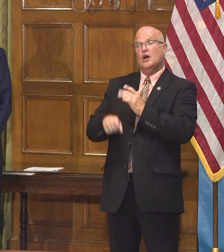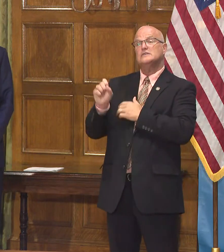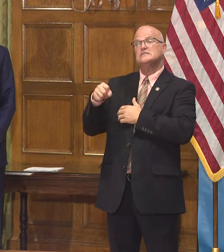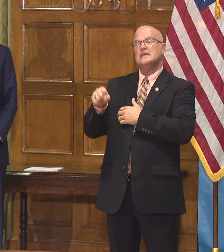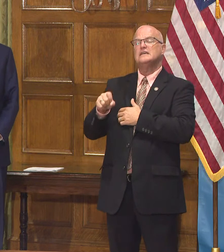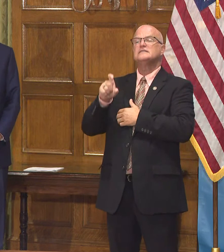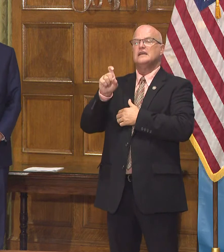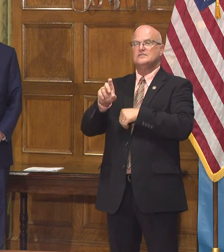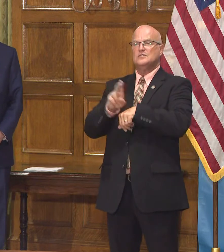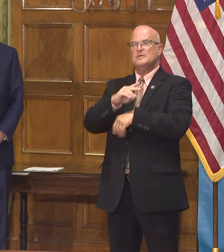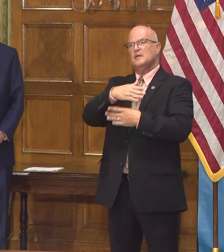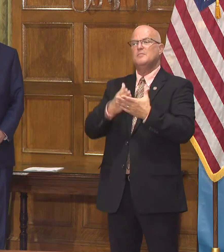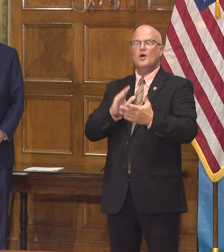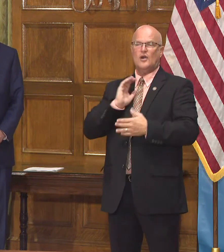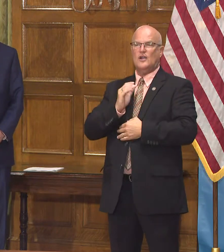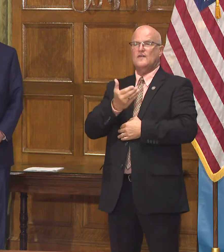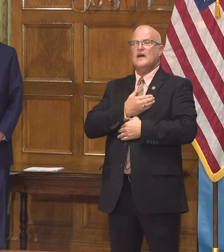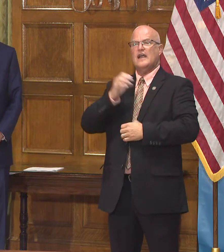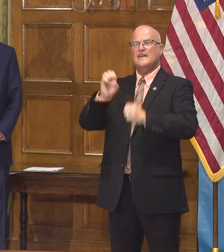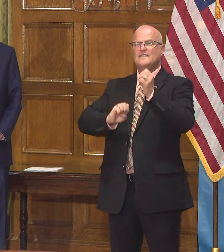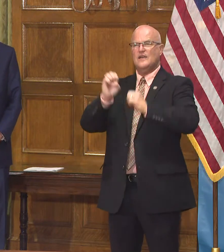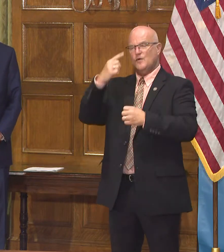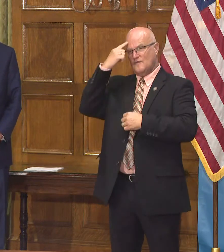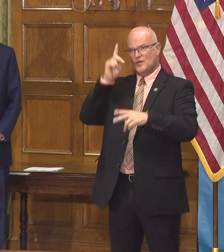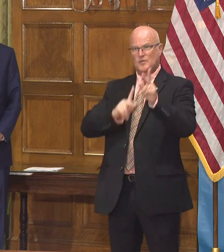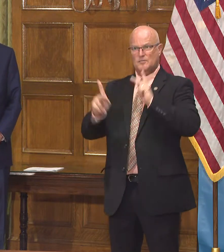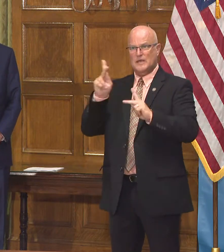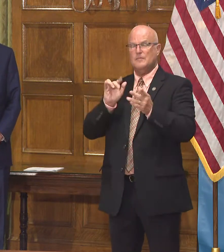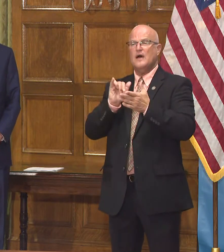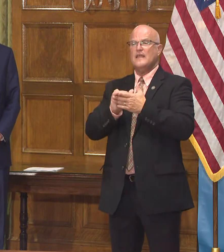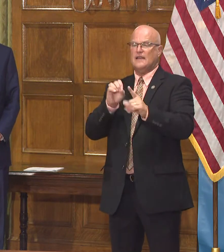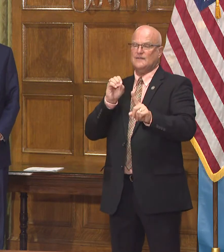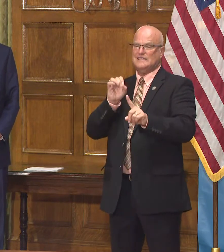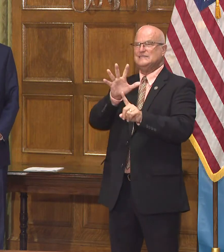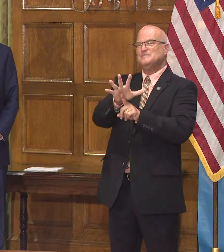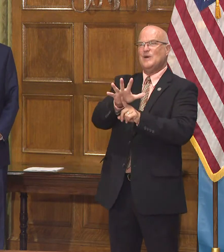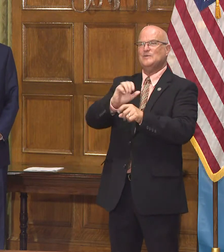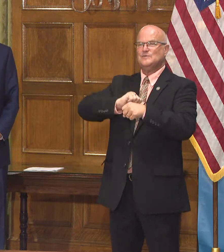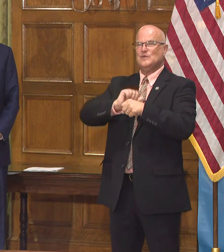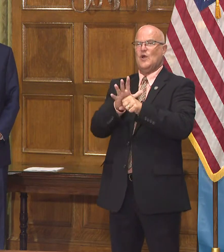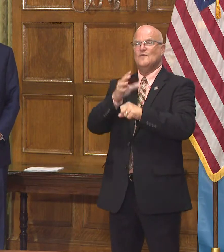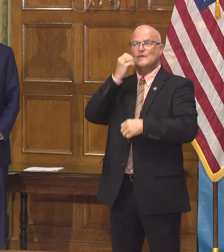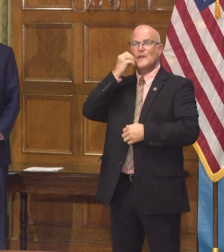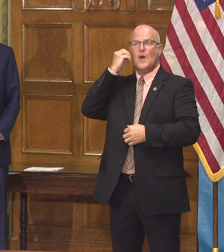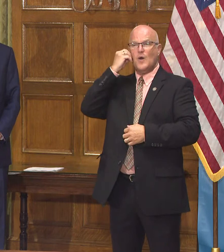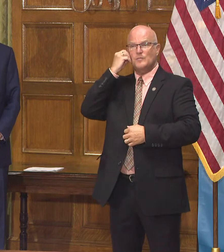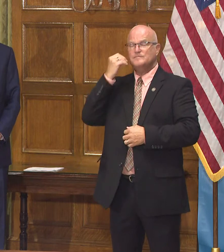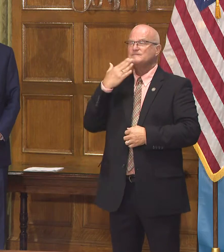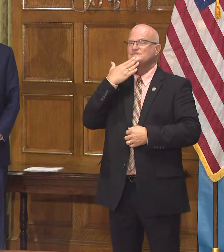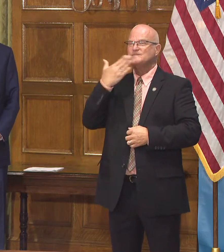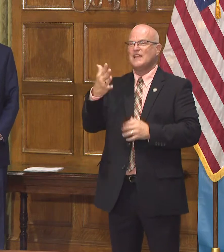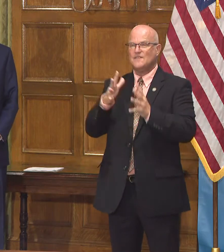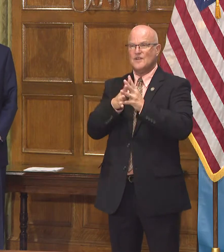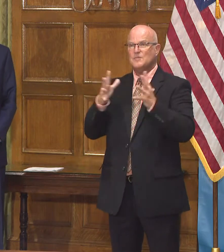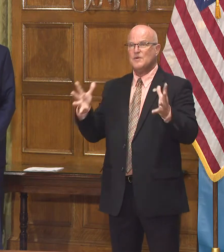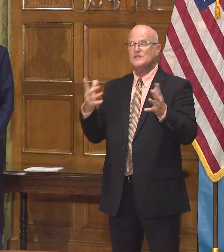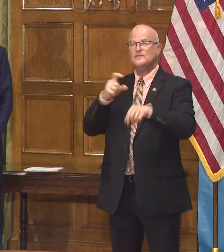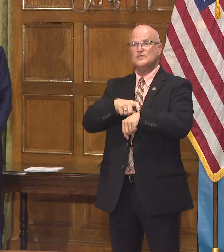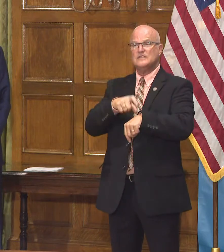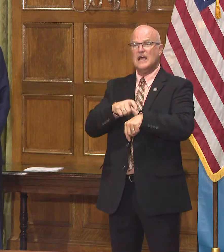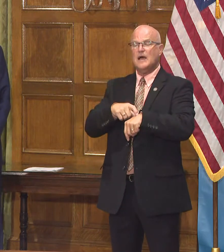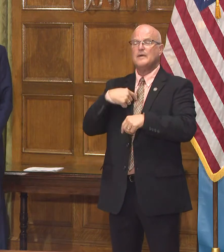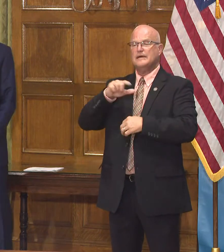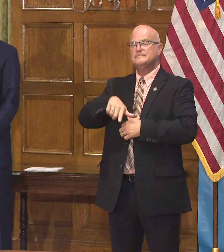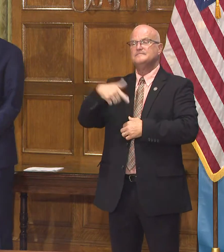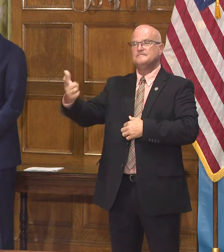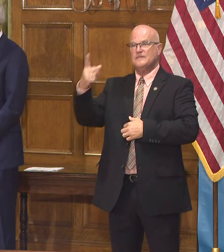and should be part of our evaluation for individuals that are exposed to COVID at home. So thank you very much for your time, and I will turn